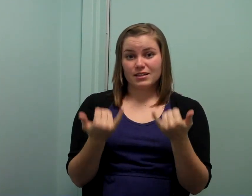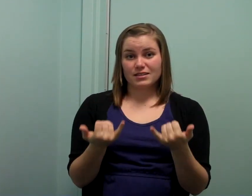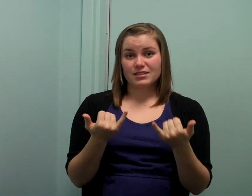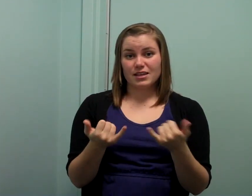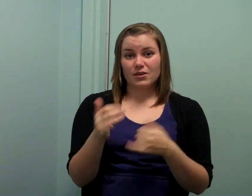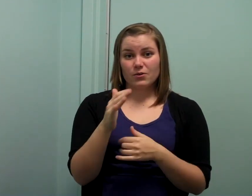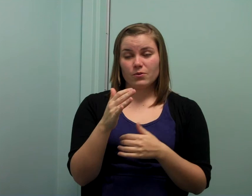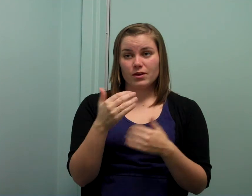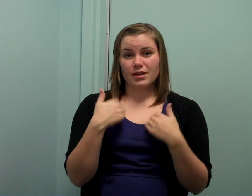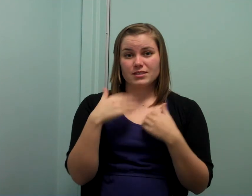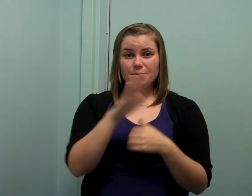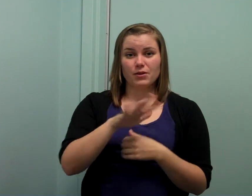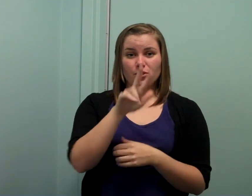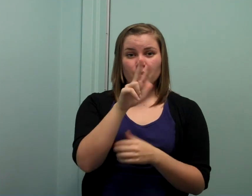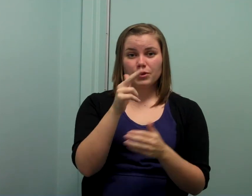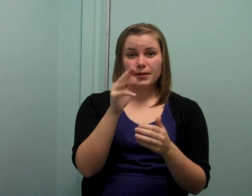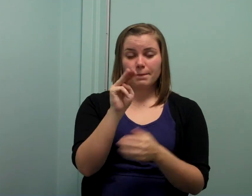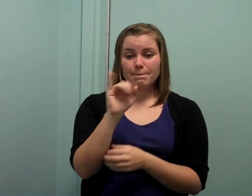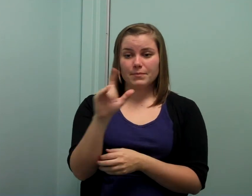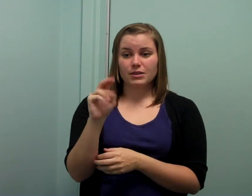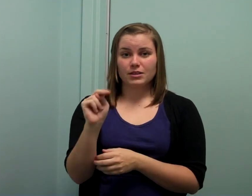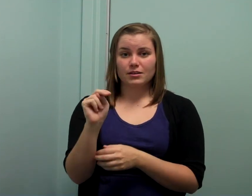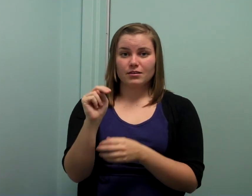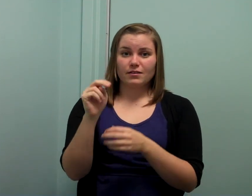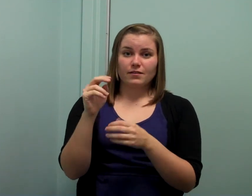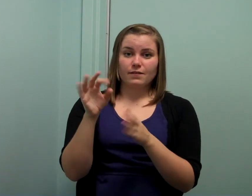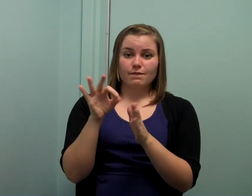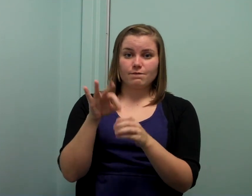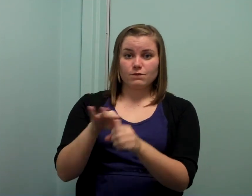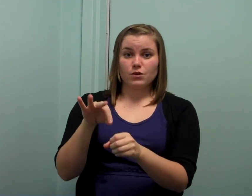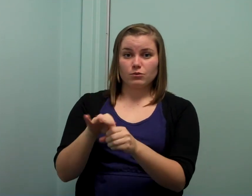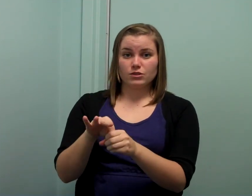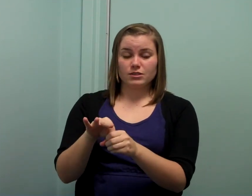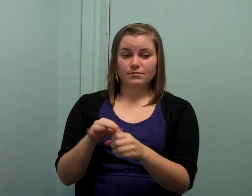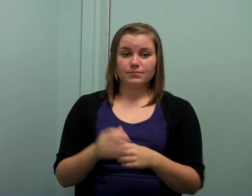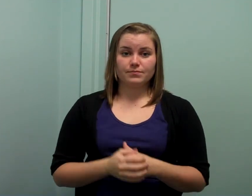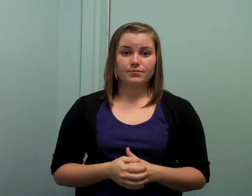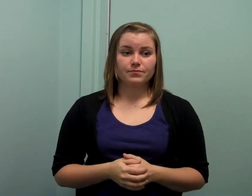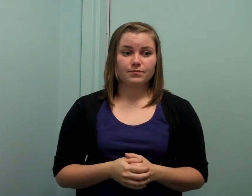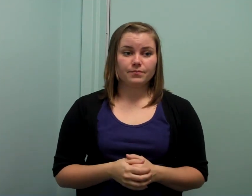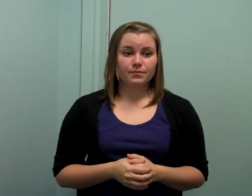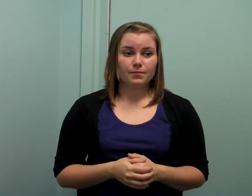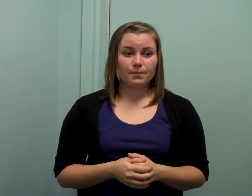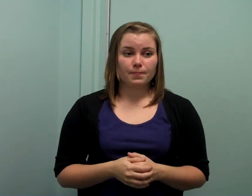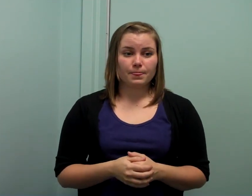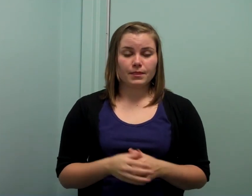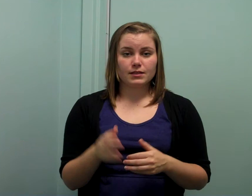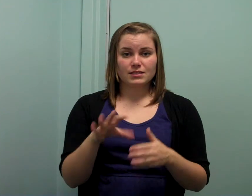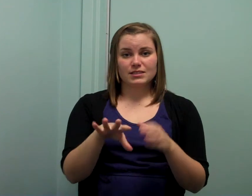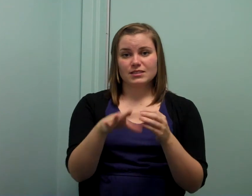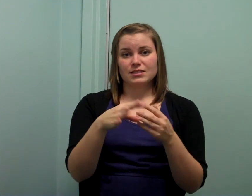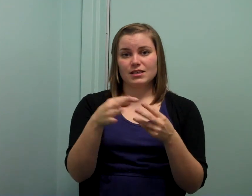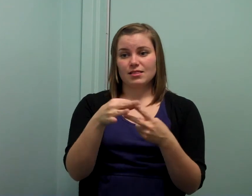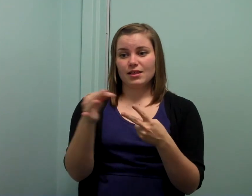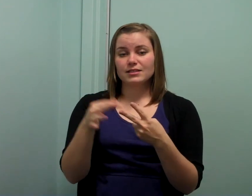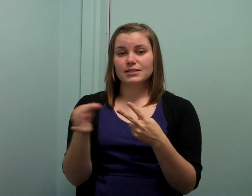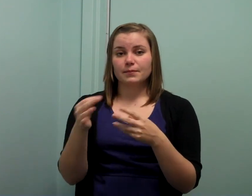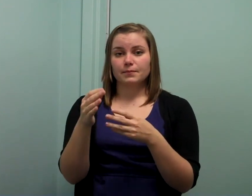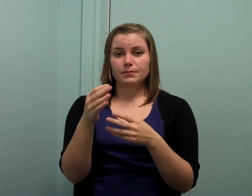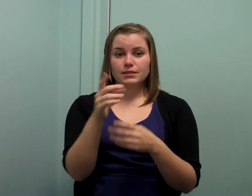million votes of 42 in selecting their governor, between a Democrat and a Republican, between a red